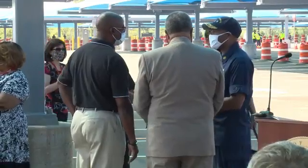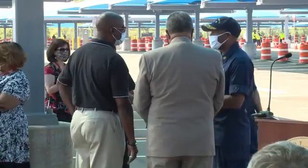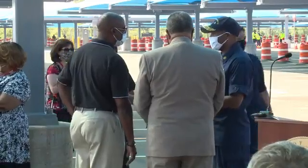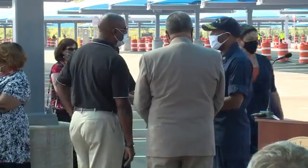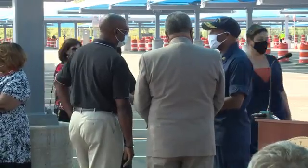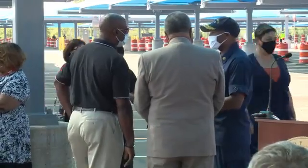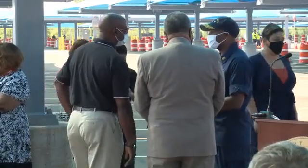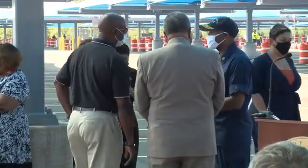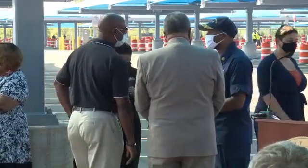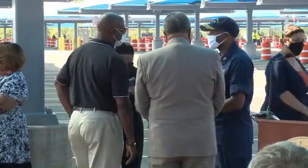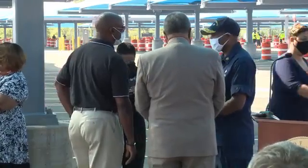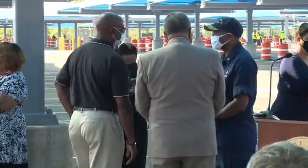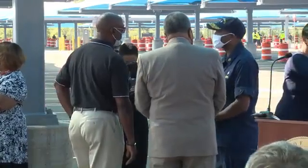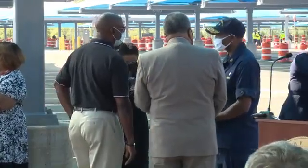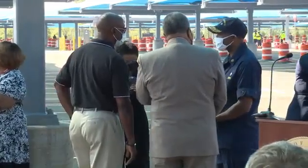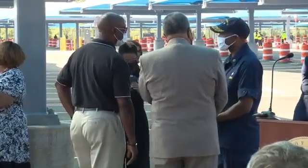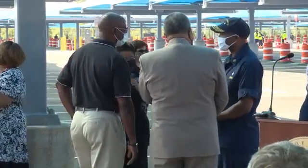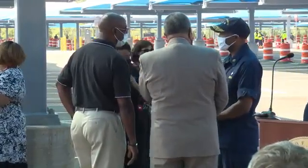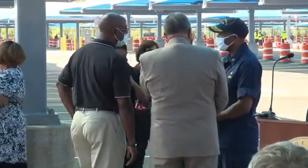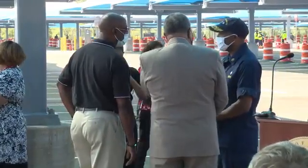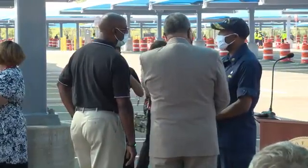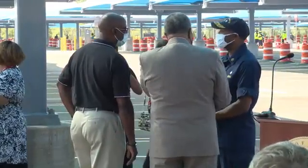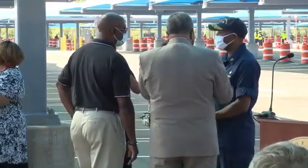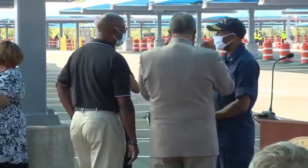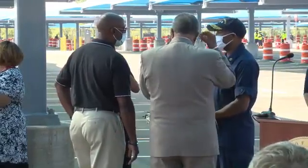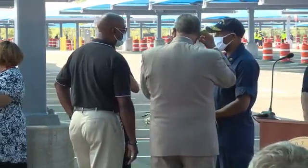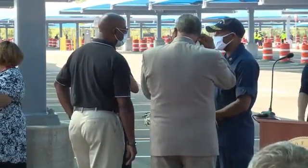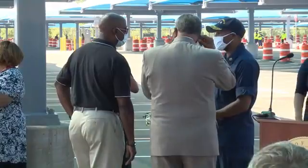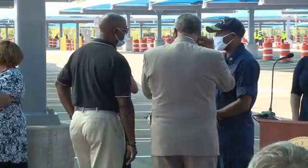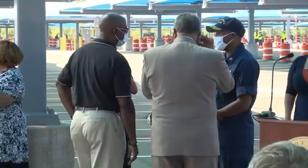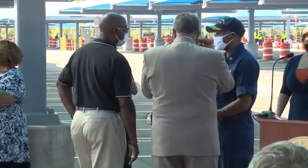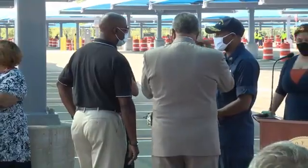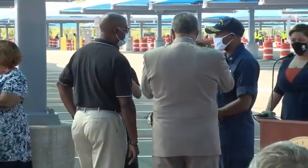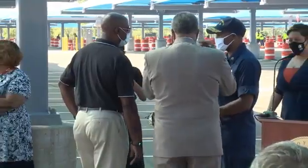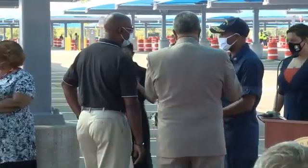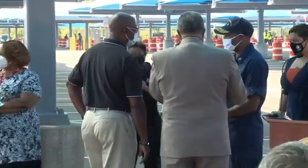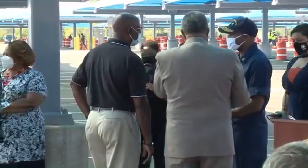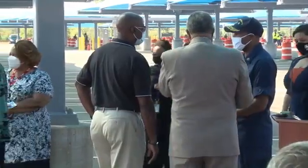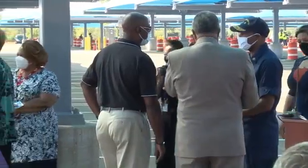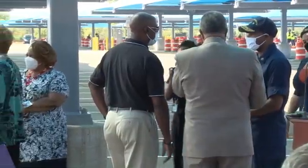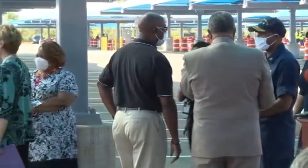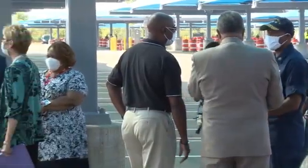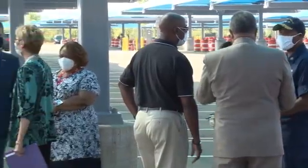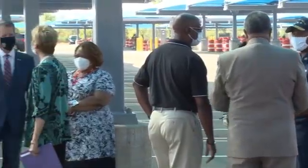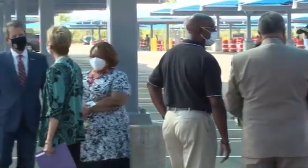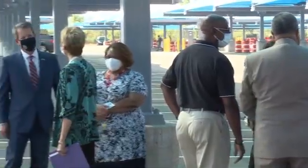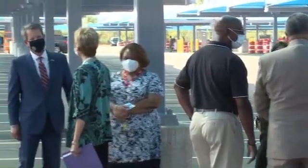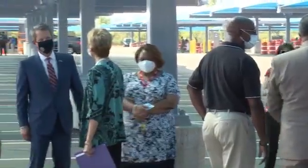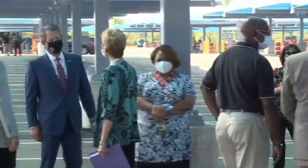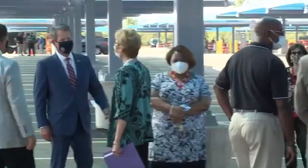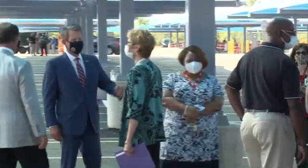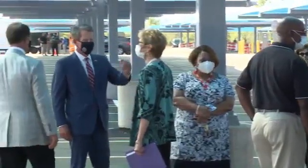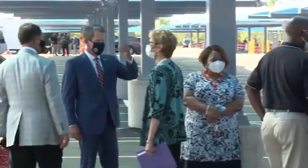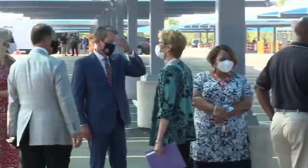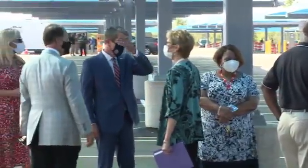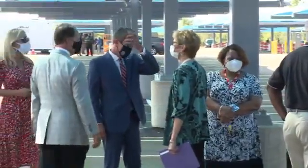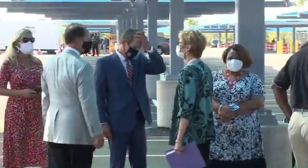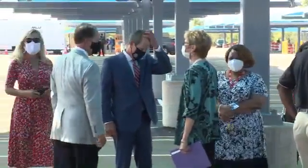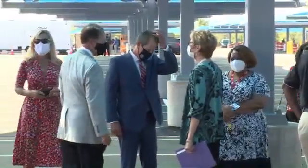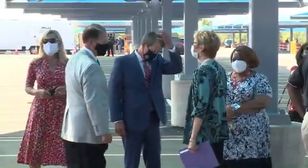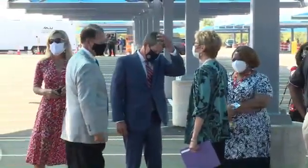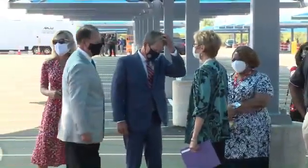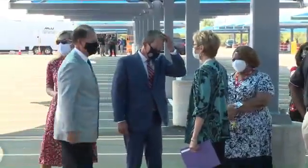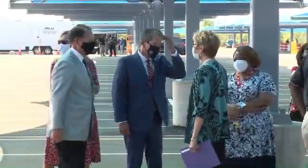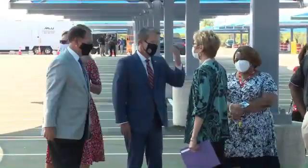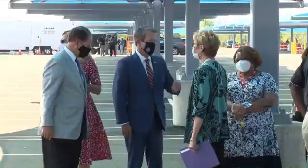and focus on health. I was born in St. Mary's County in southern Maryland. So I grew up on the back road, which is